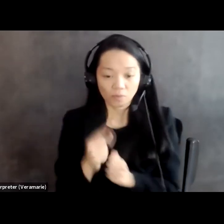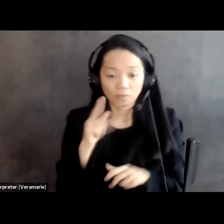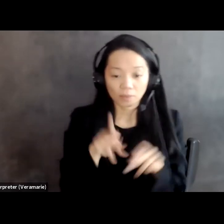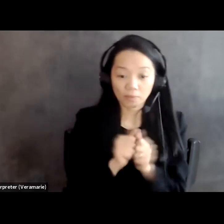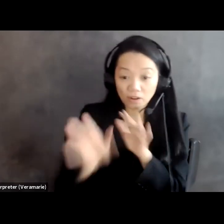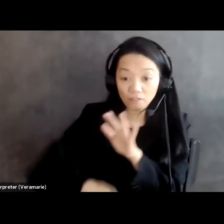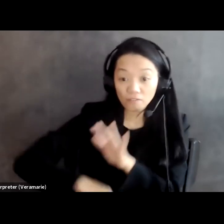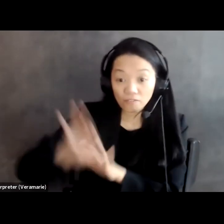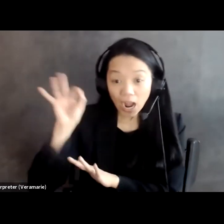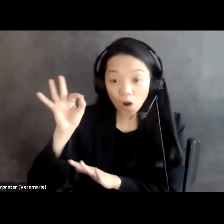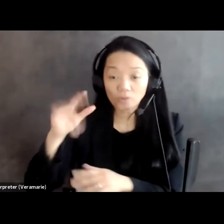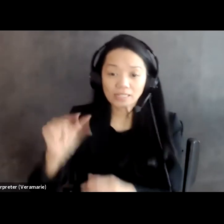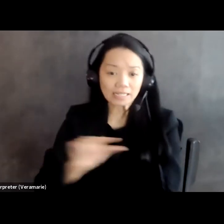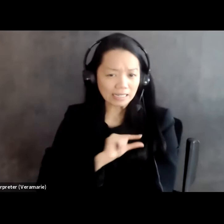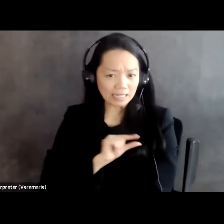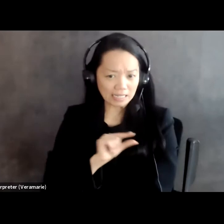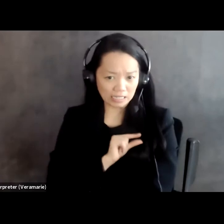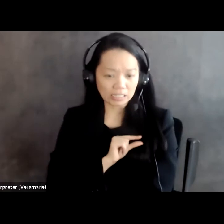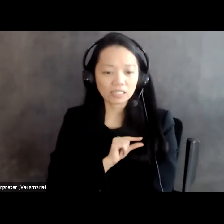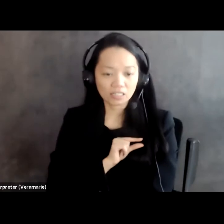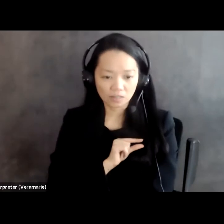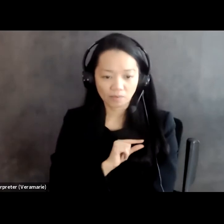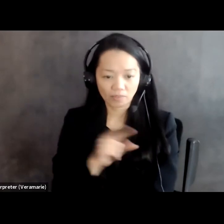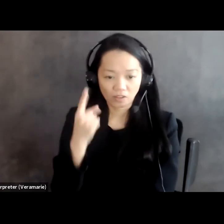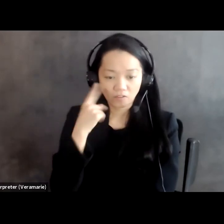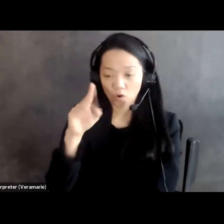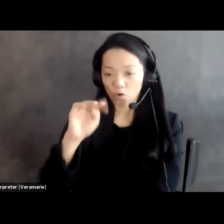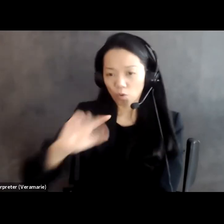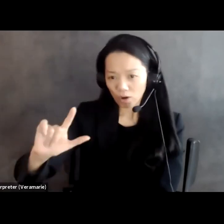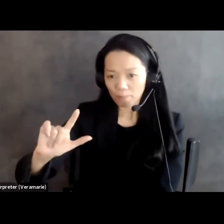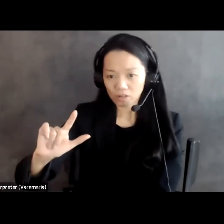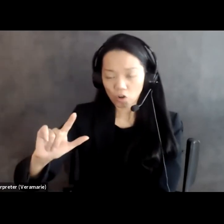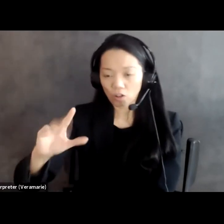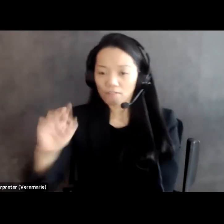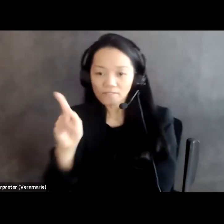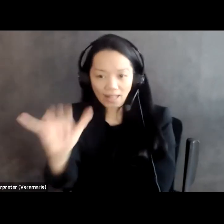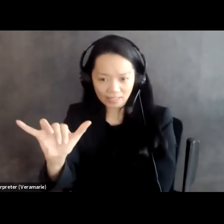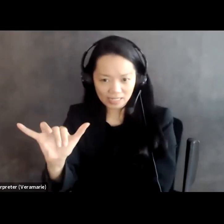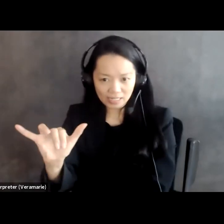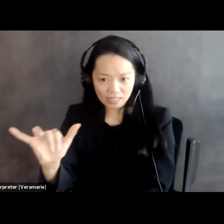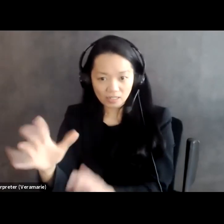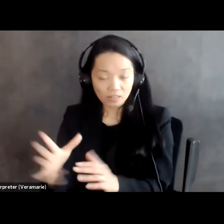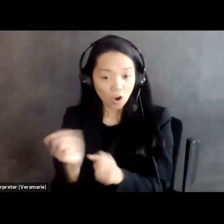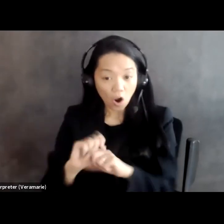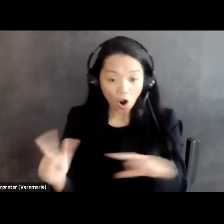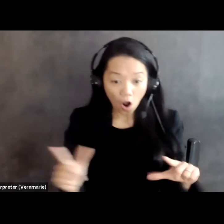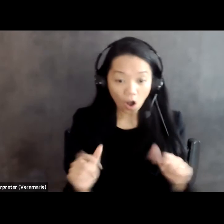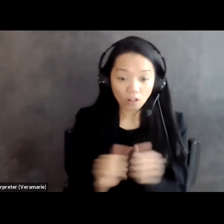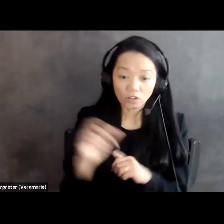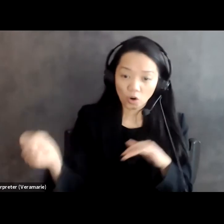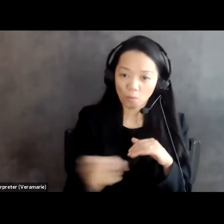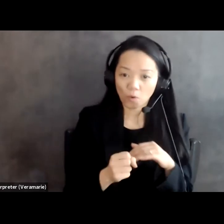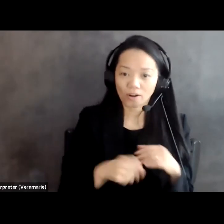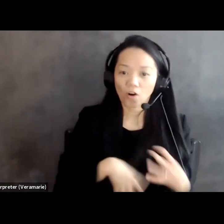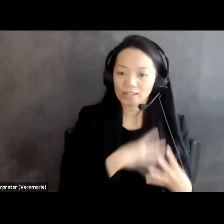found guilty of a criminal sentence that's a felony. Everybody else who's incarcerated are in